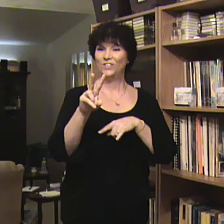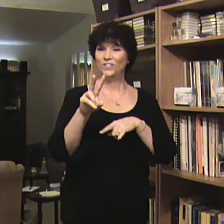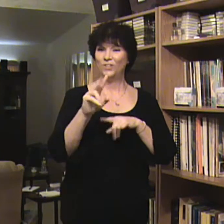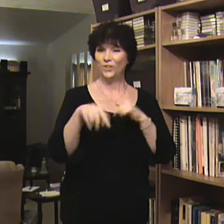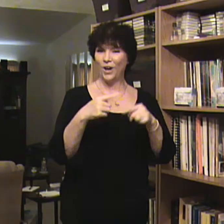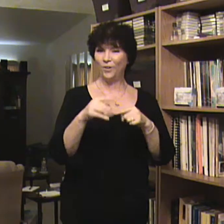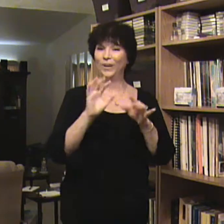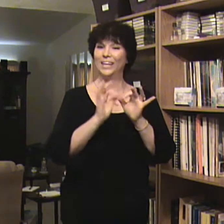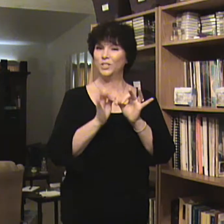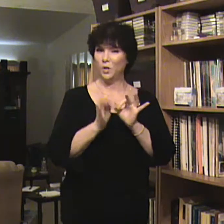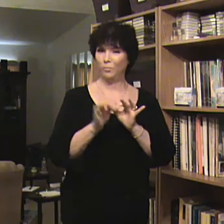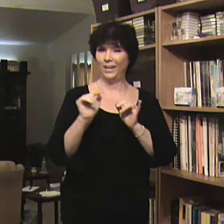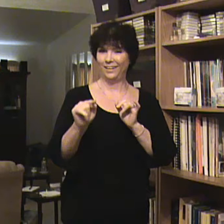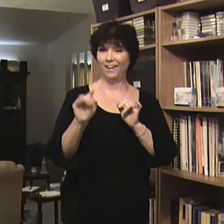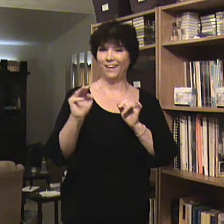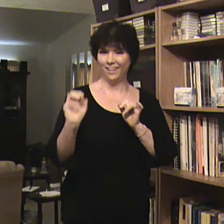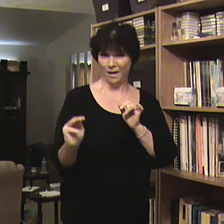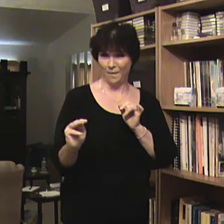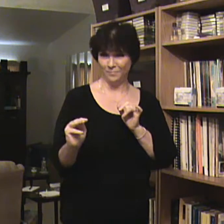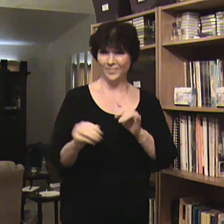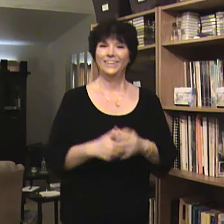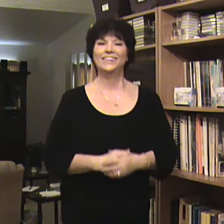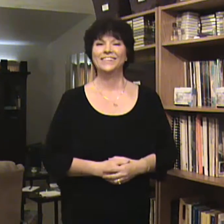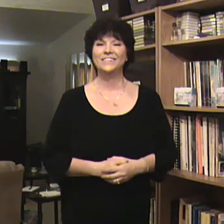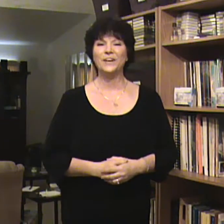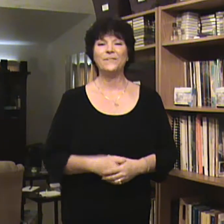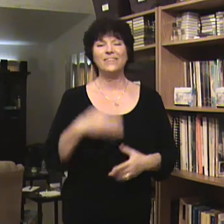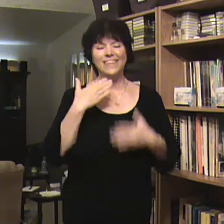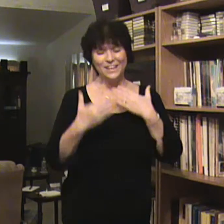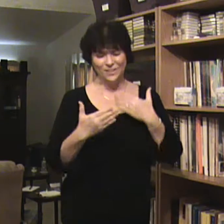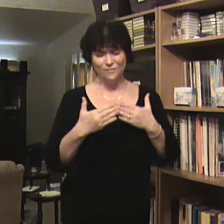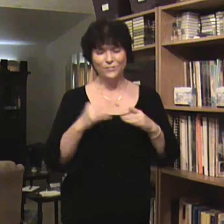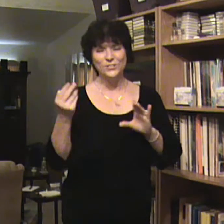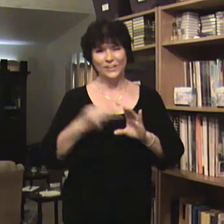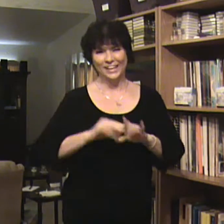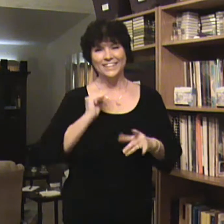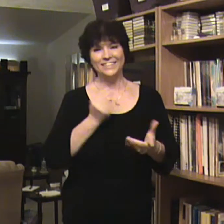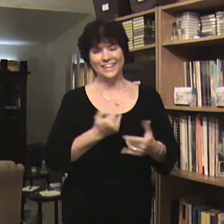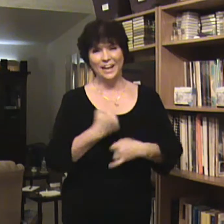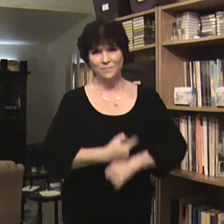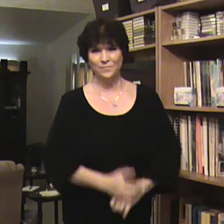www.signs2gointerpreting.com. So thank you for joining us today.